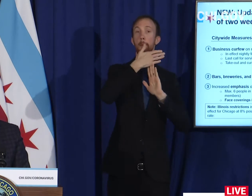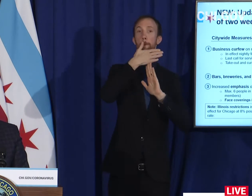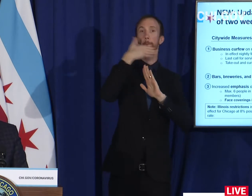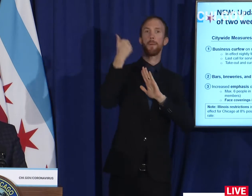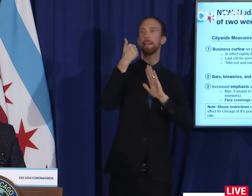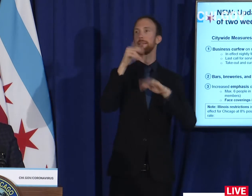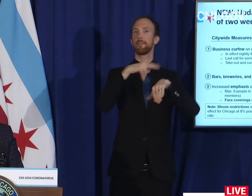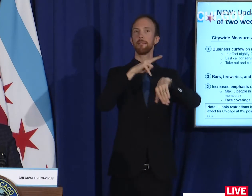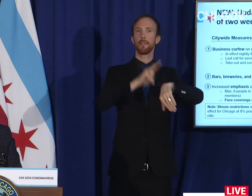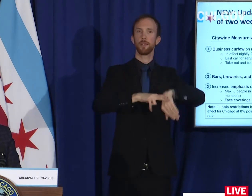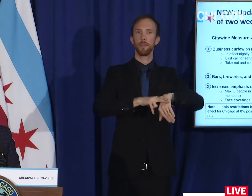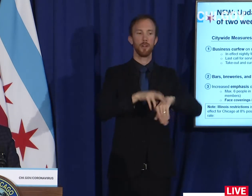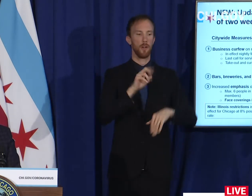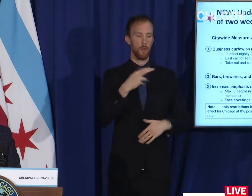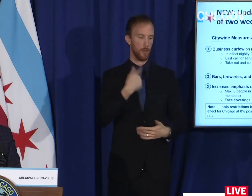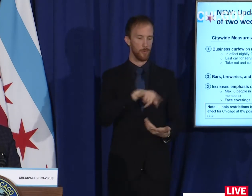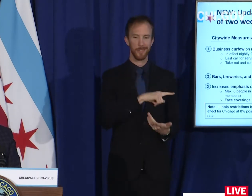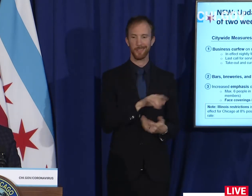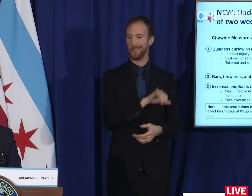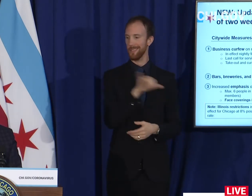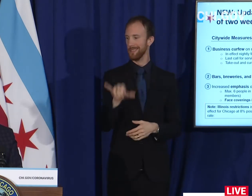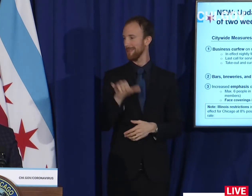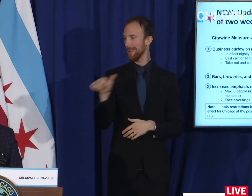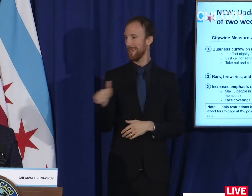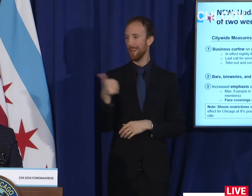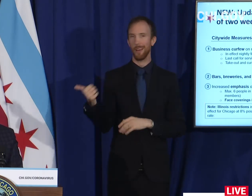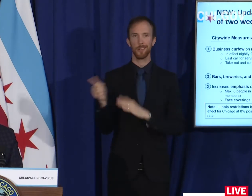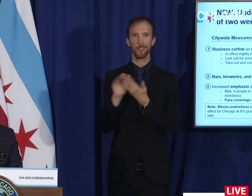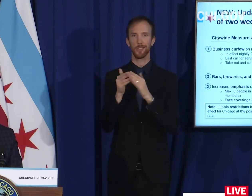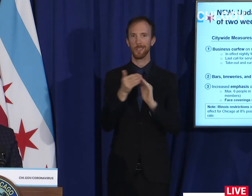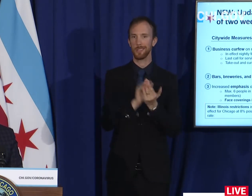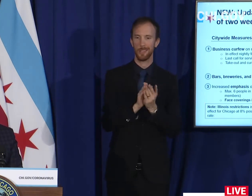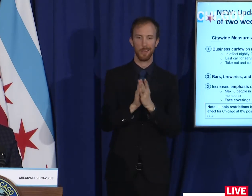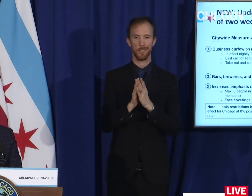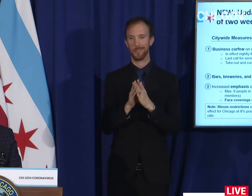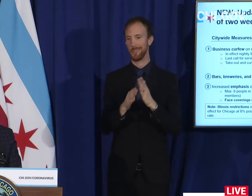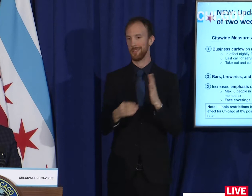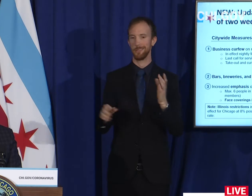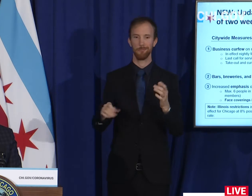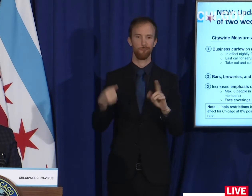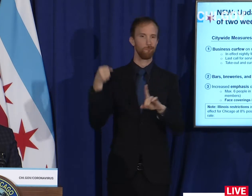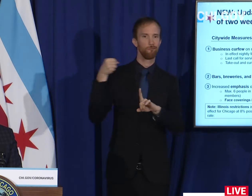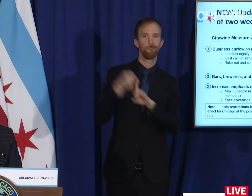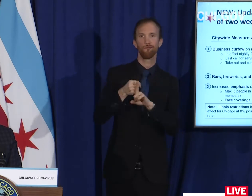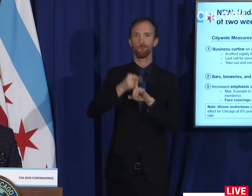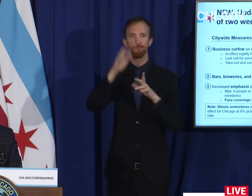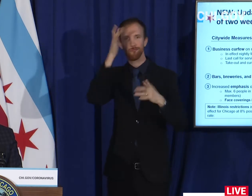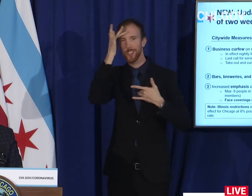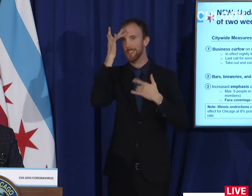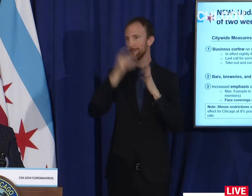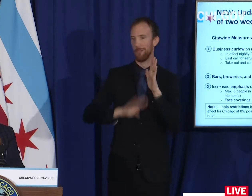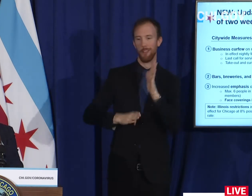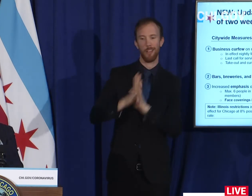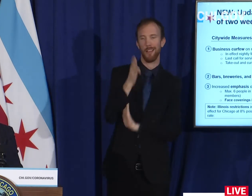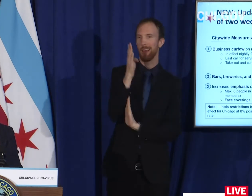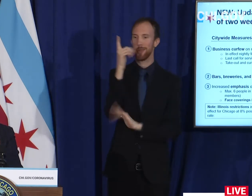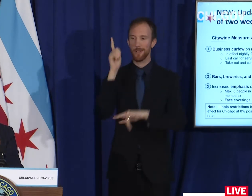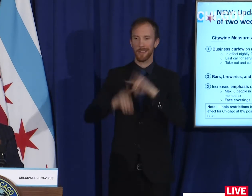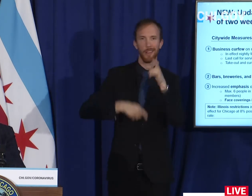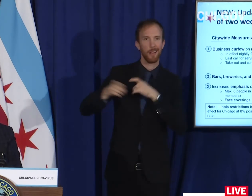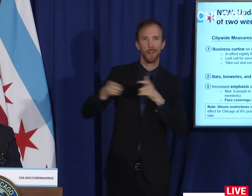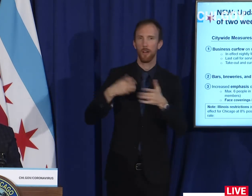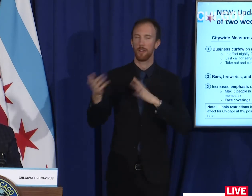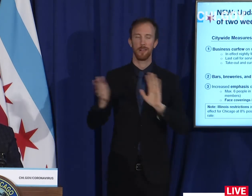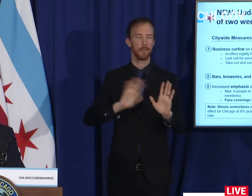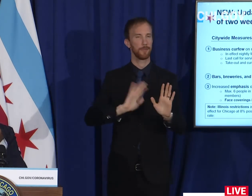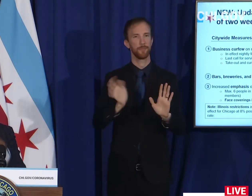another data point on the spread of COVID-19 that seems to be spiraling out of control.